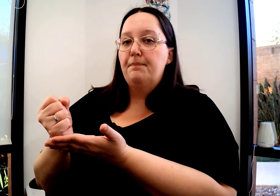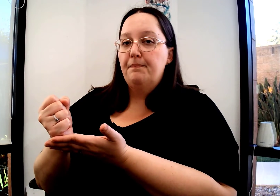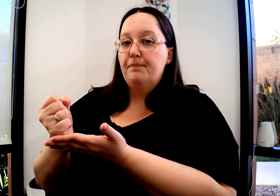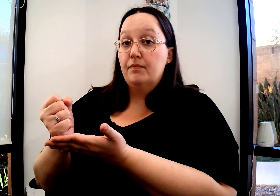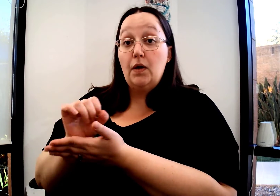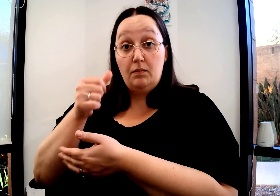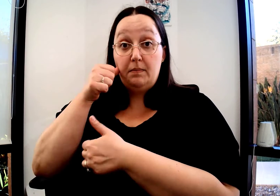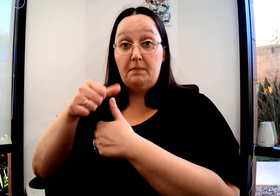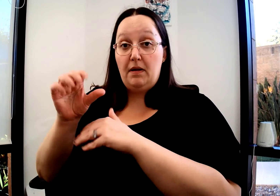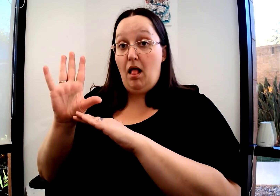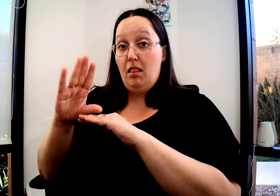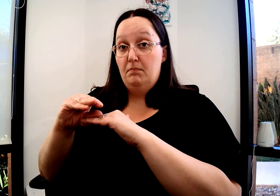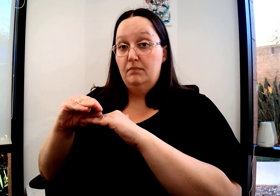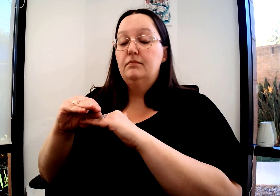again. Alum, like with deplete.